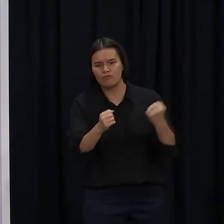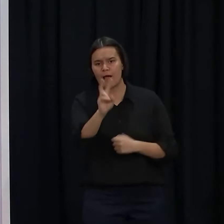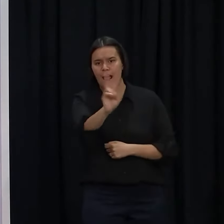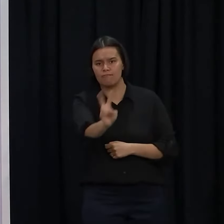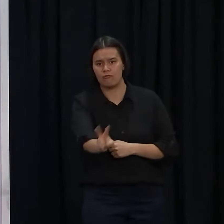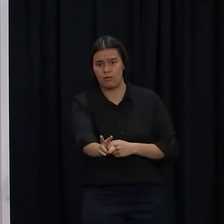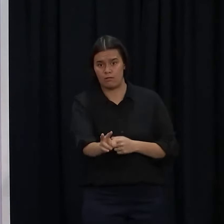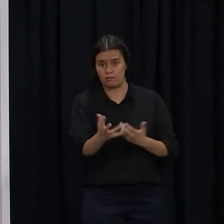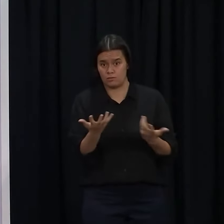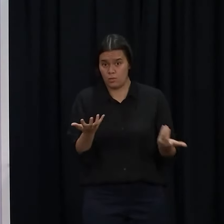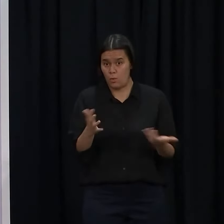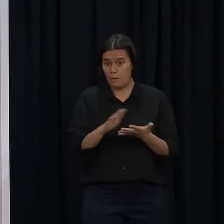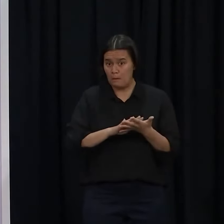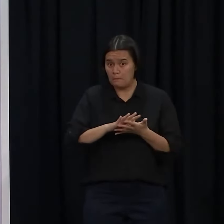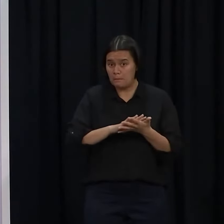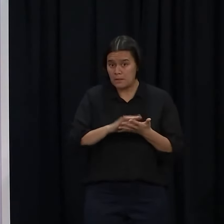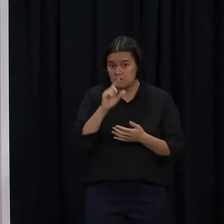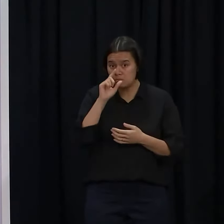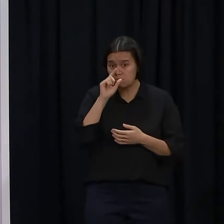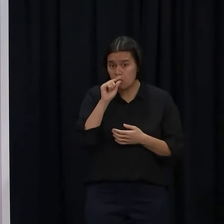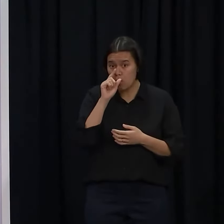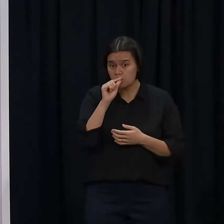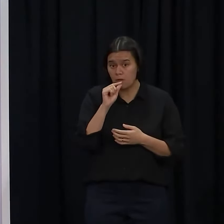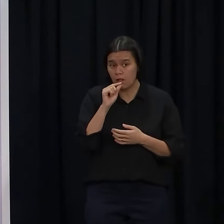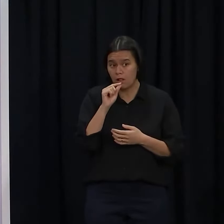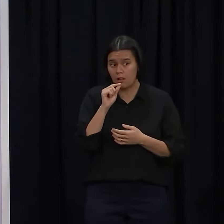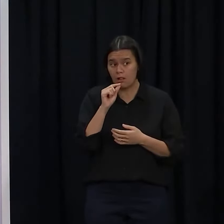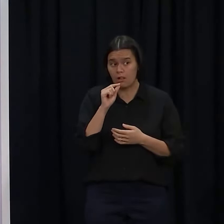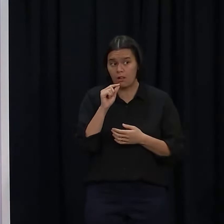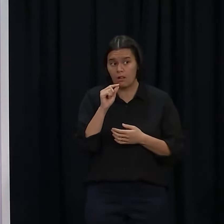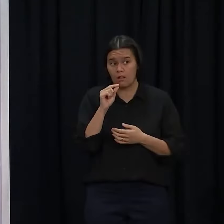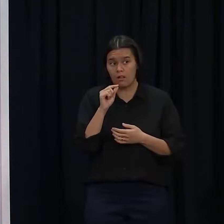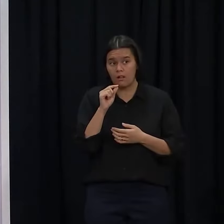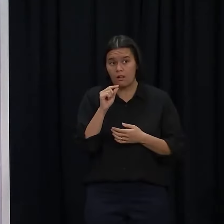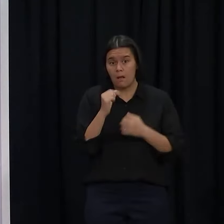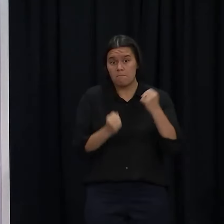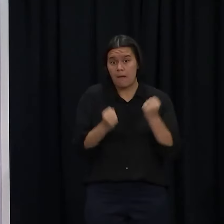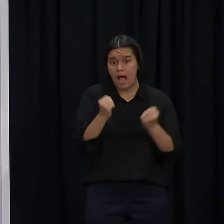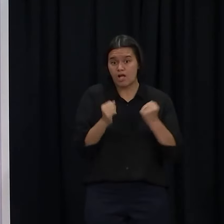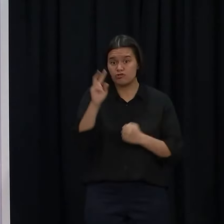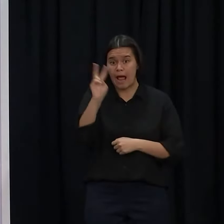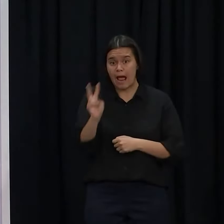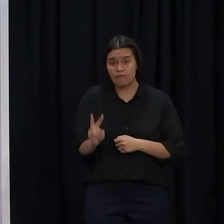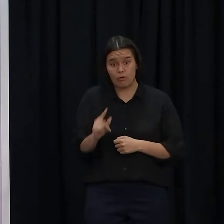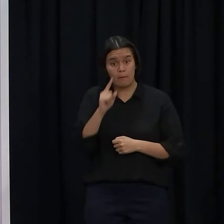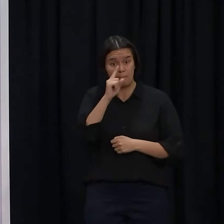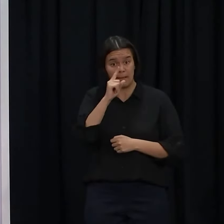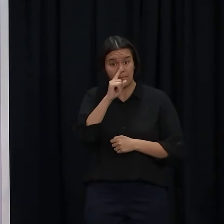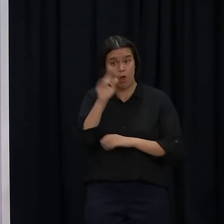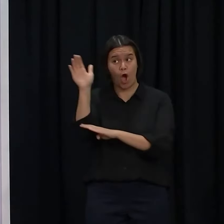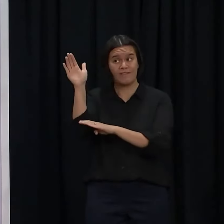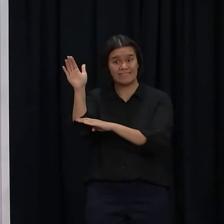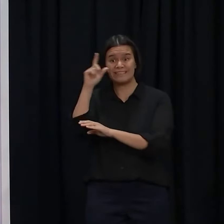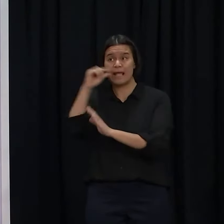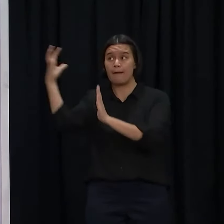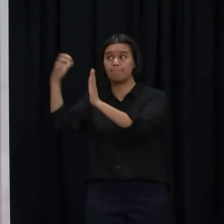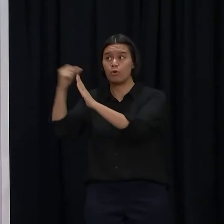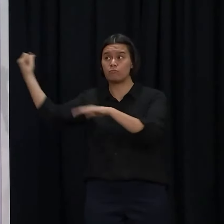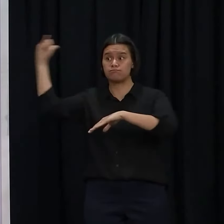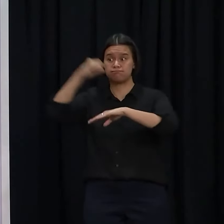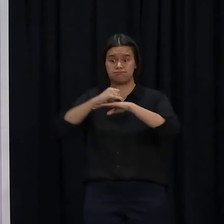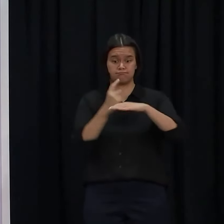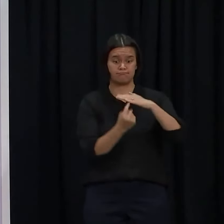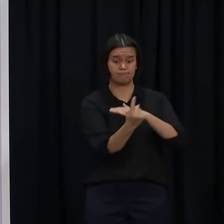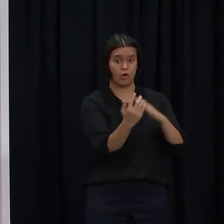could be home isolation flights in March and April? If 6 weeks,